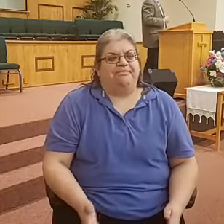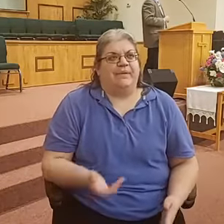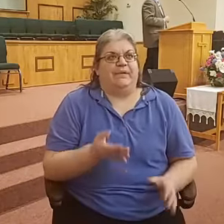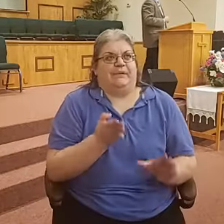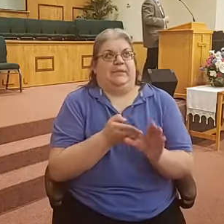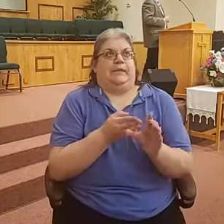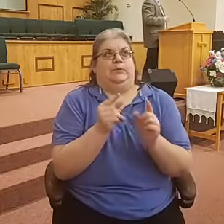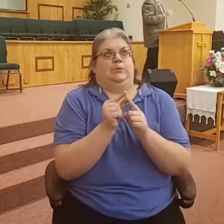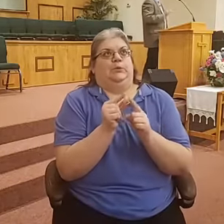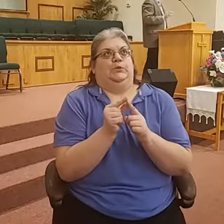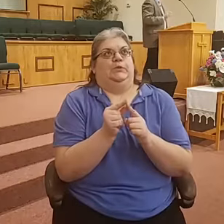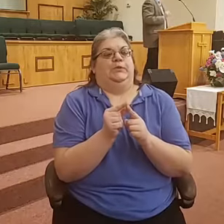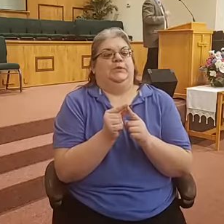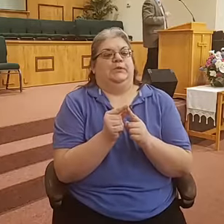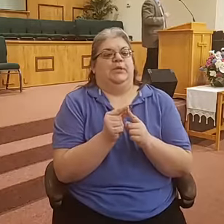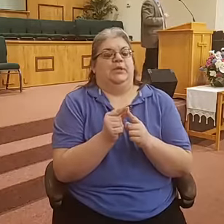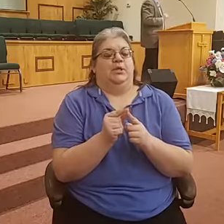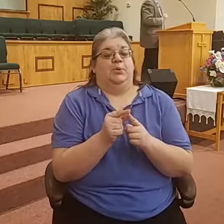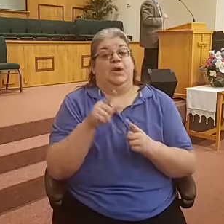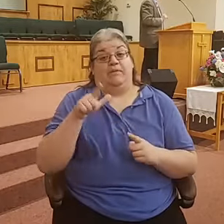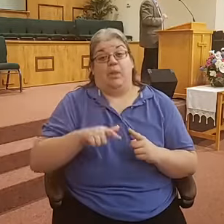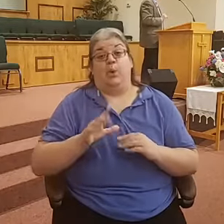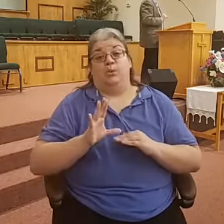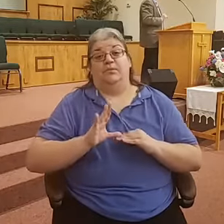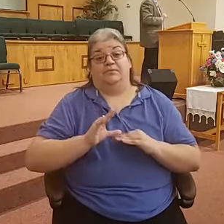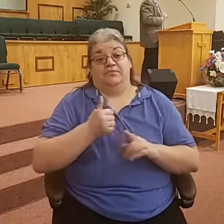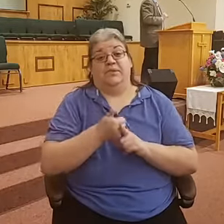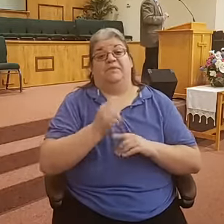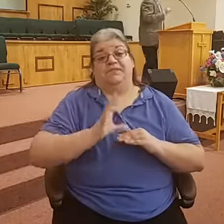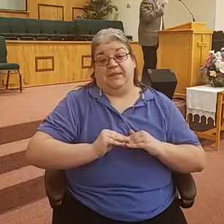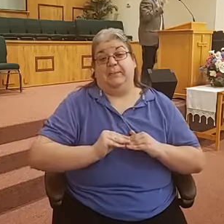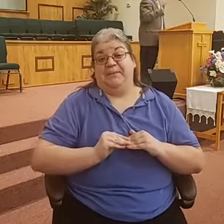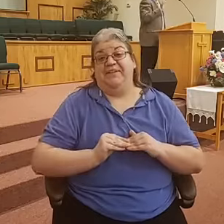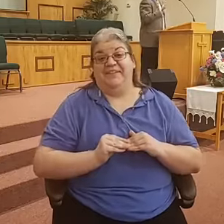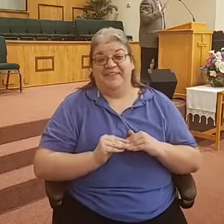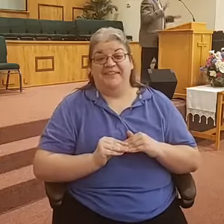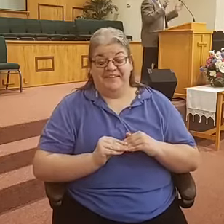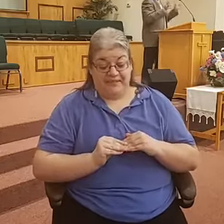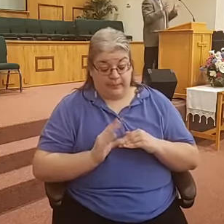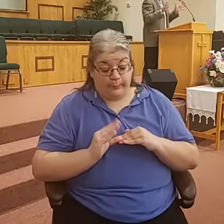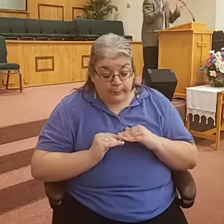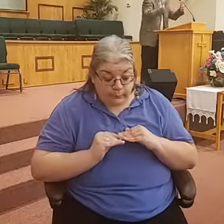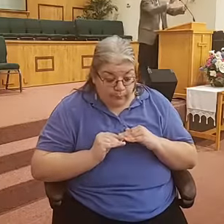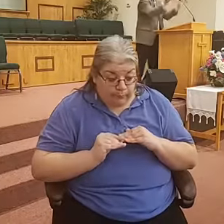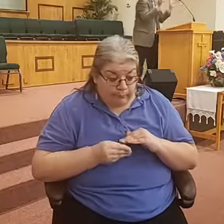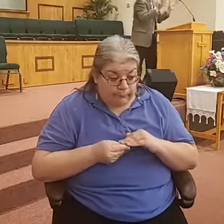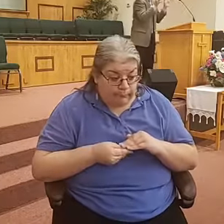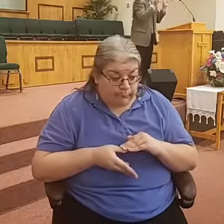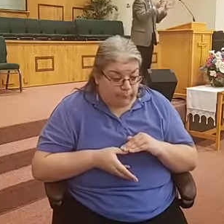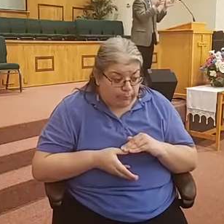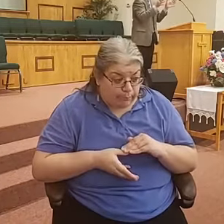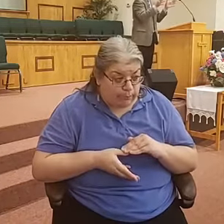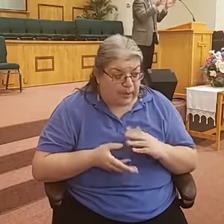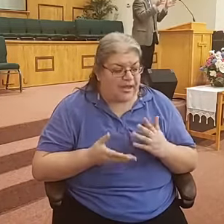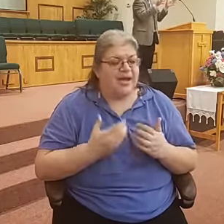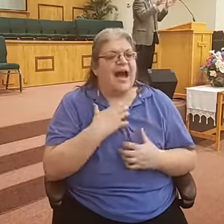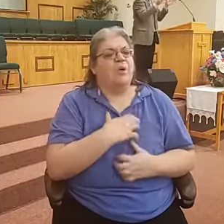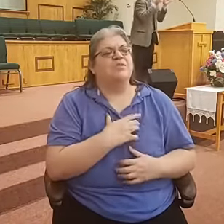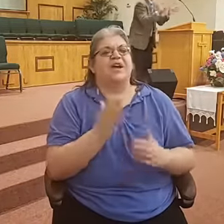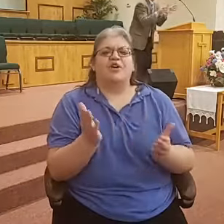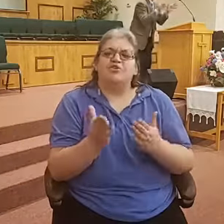psychological word, you have a low self-esteem. I wish I could encourage you for a minute. I wish I could help you see